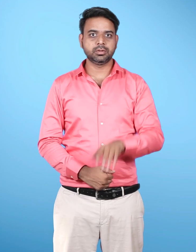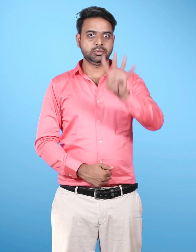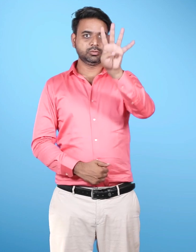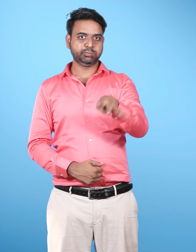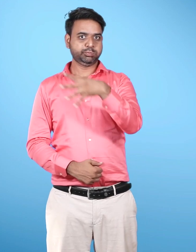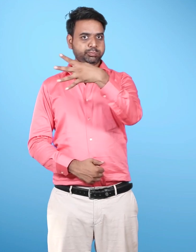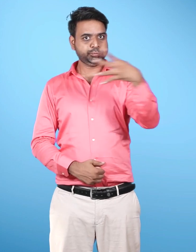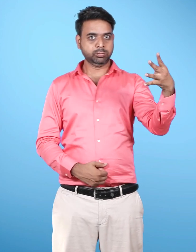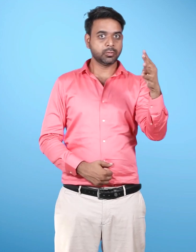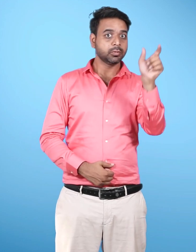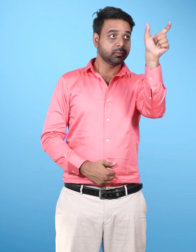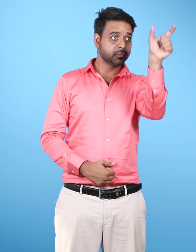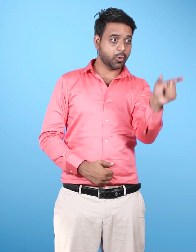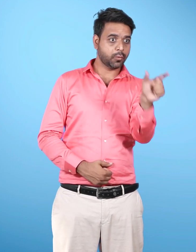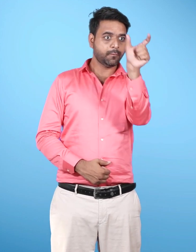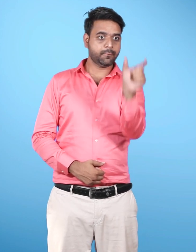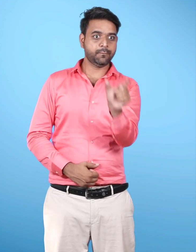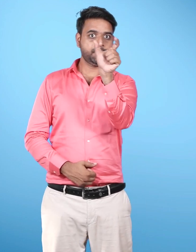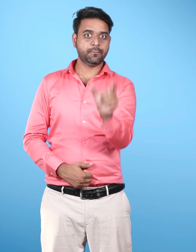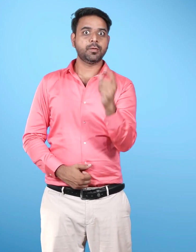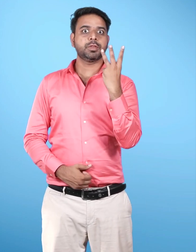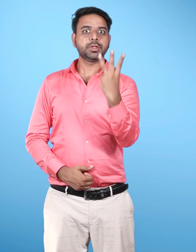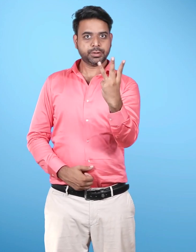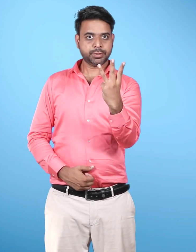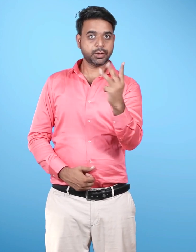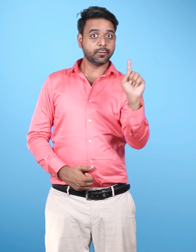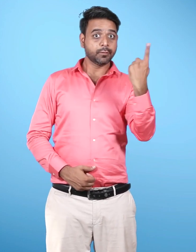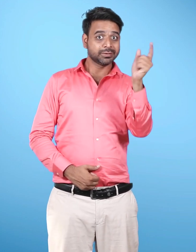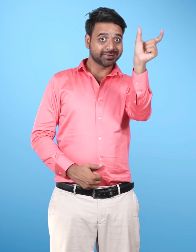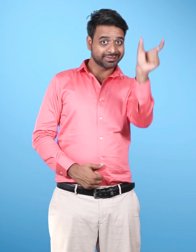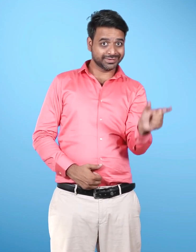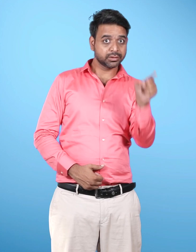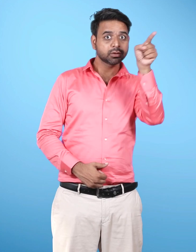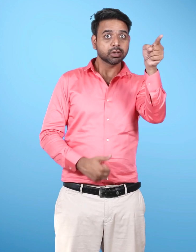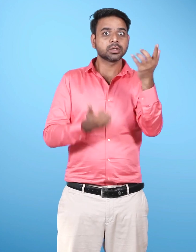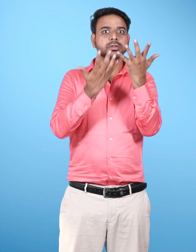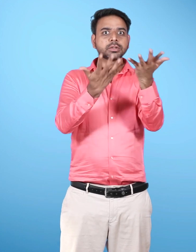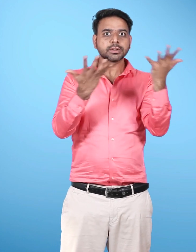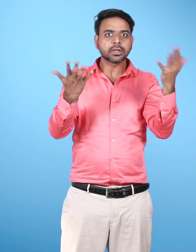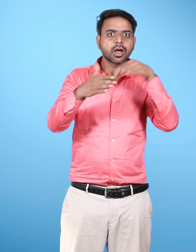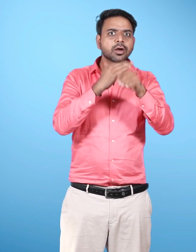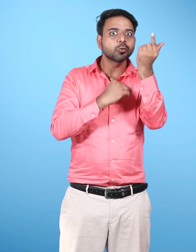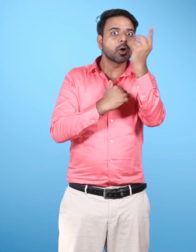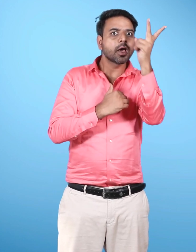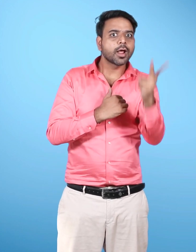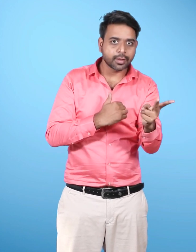There are three columns given in this table. One is for object used in place of the switch, second is